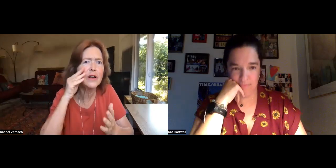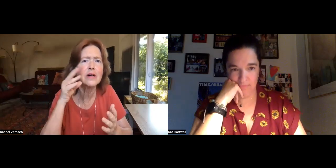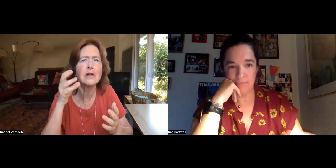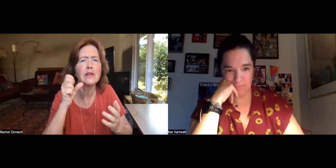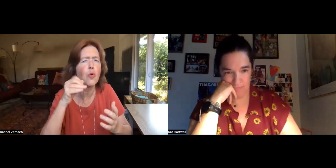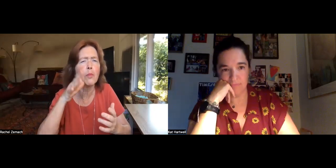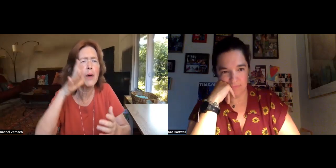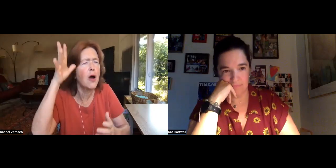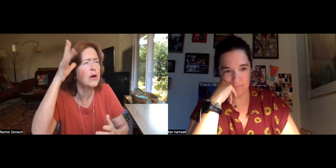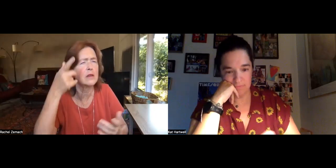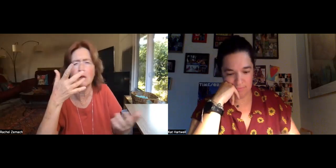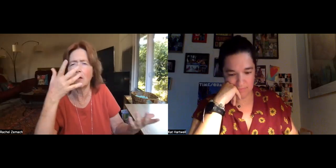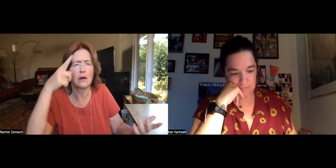learning, so the parents.